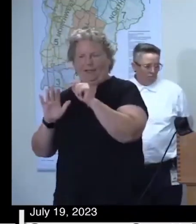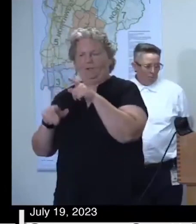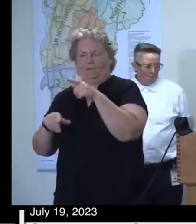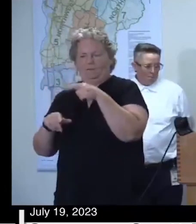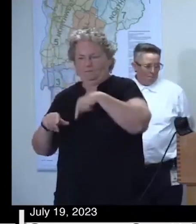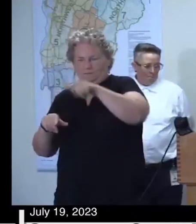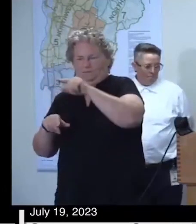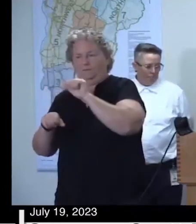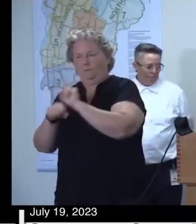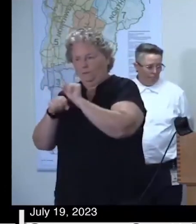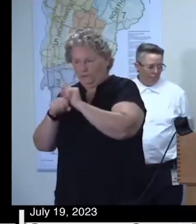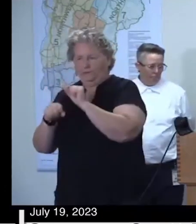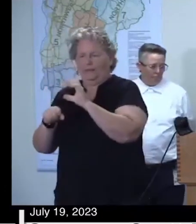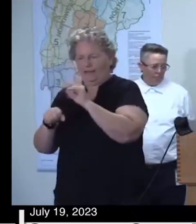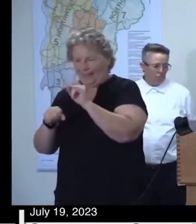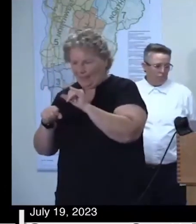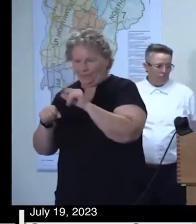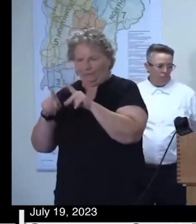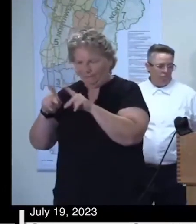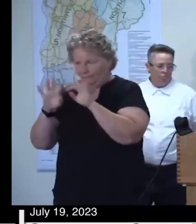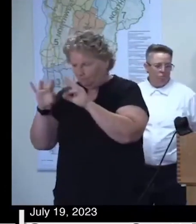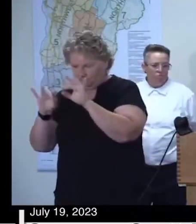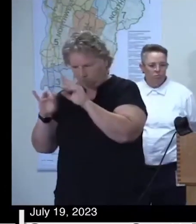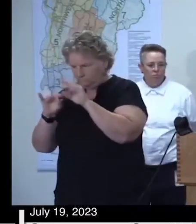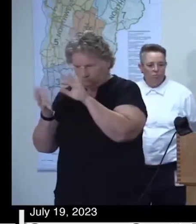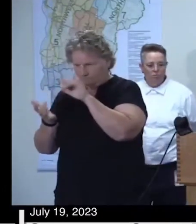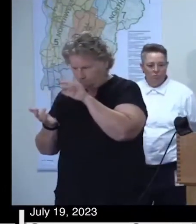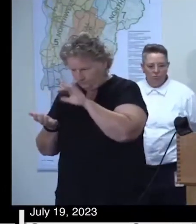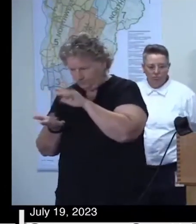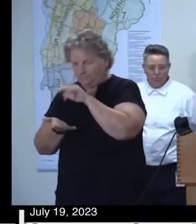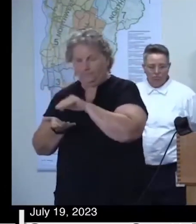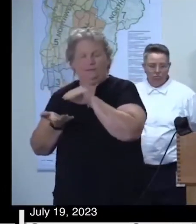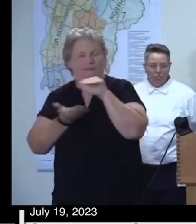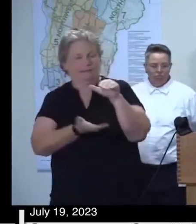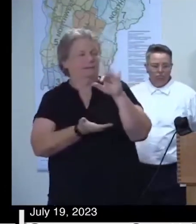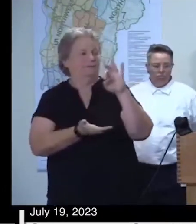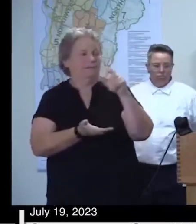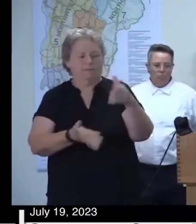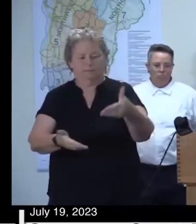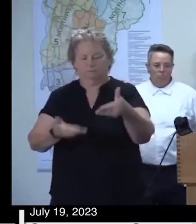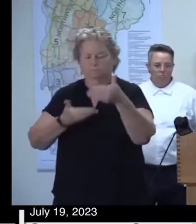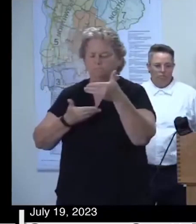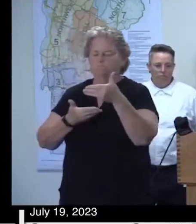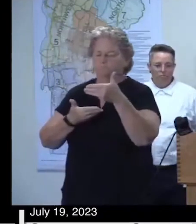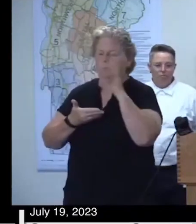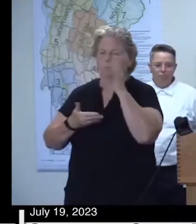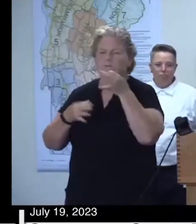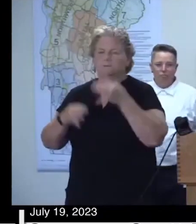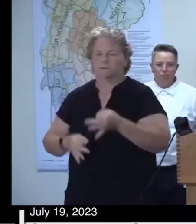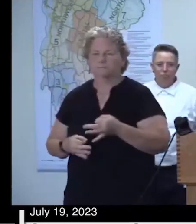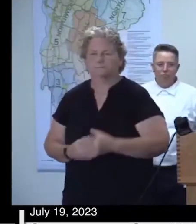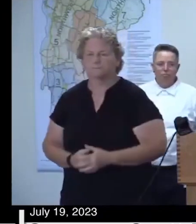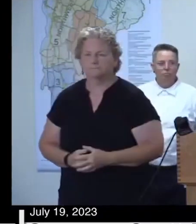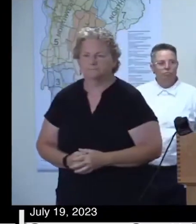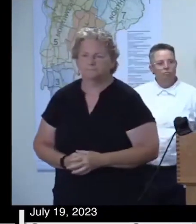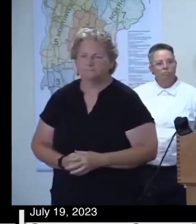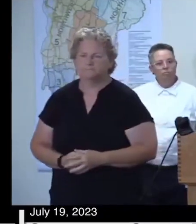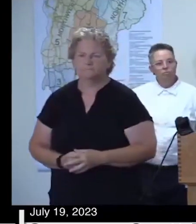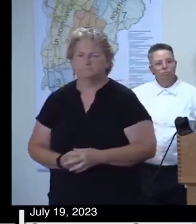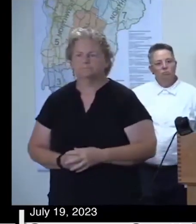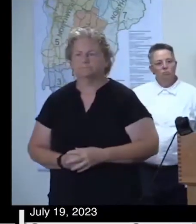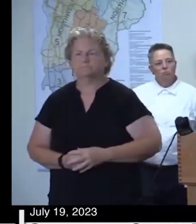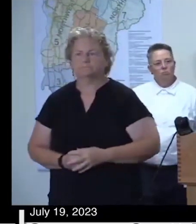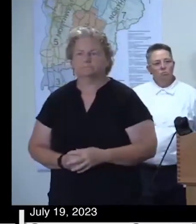I believe in a very short period of time we'll hear about the potential for additional add-on counties. And again,